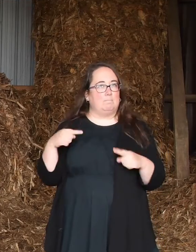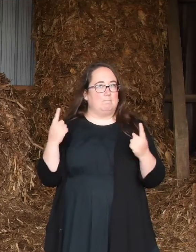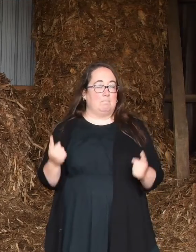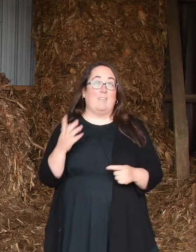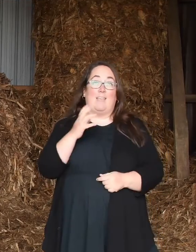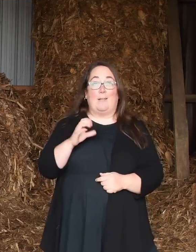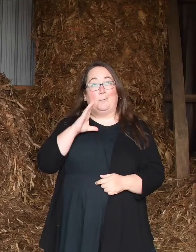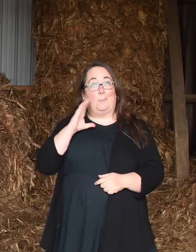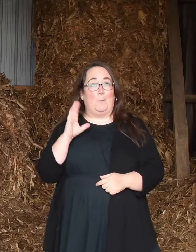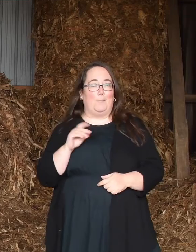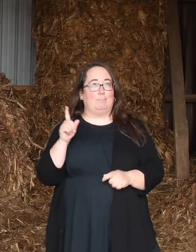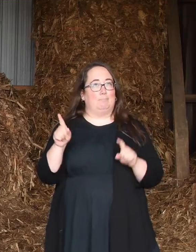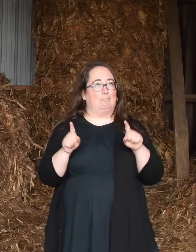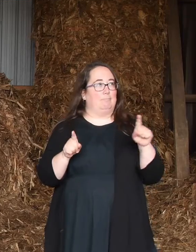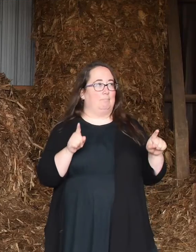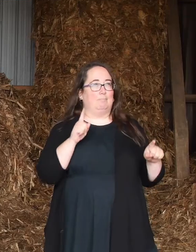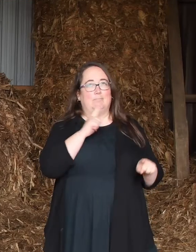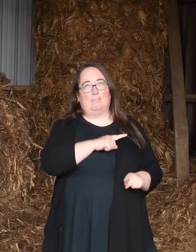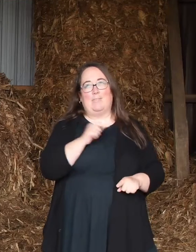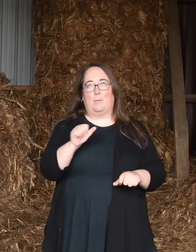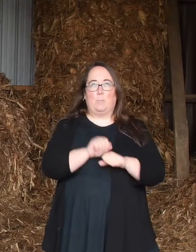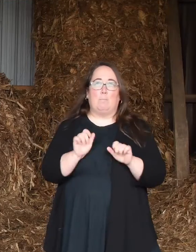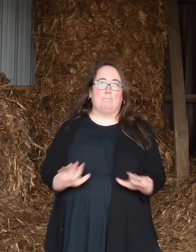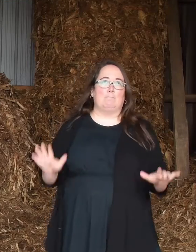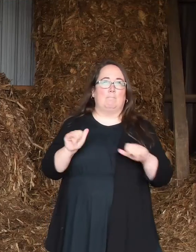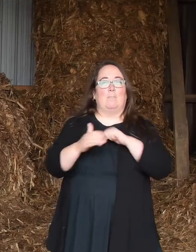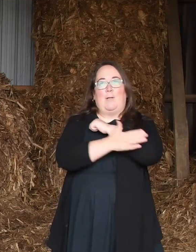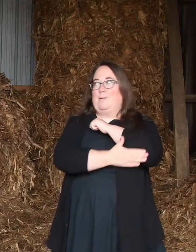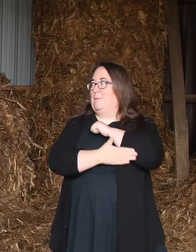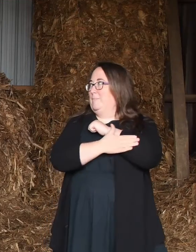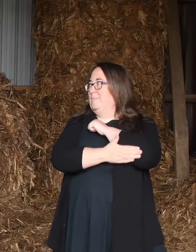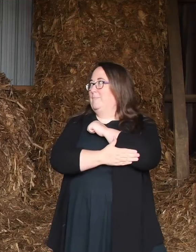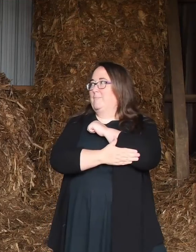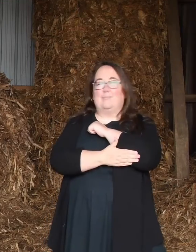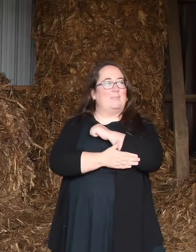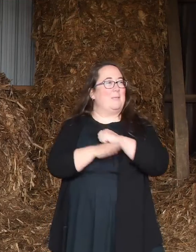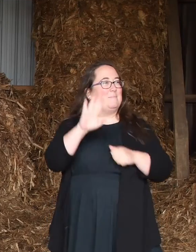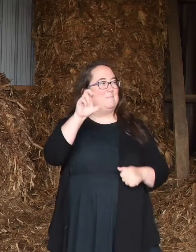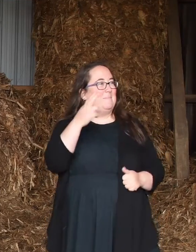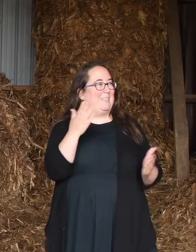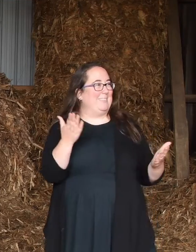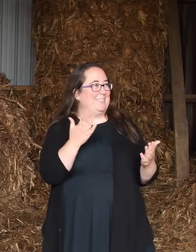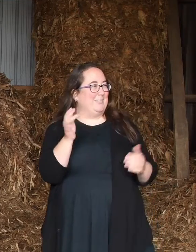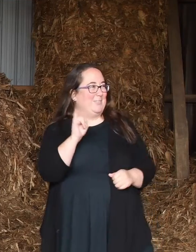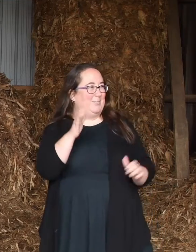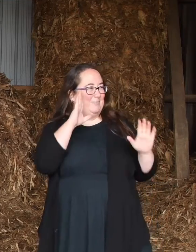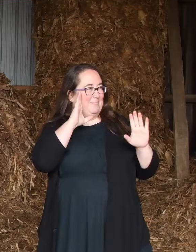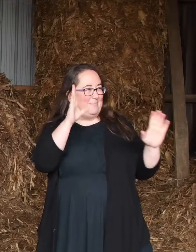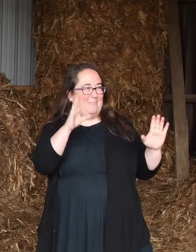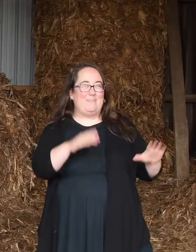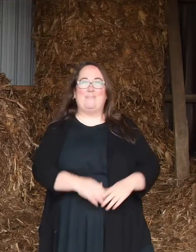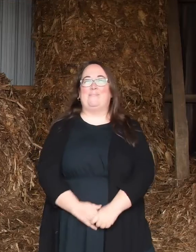And, they're working all over the country. Oh, Beth's here too. Hello.